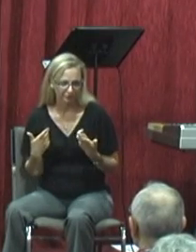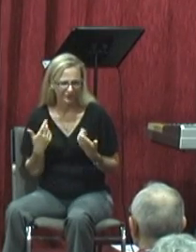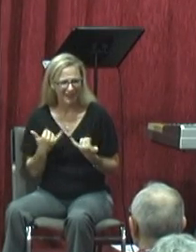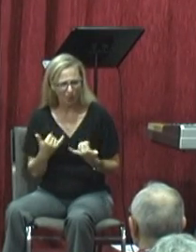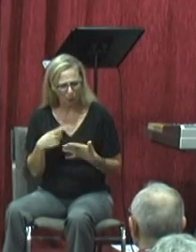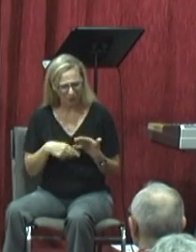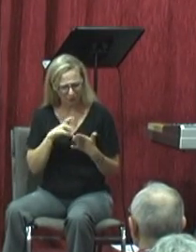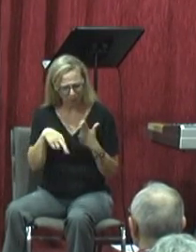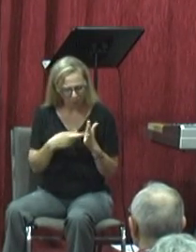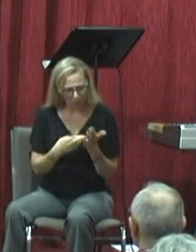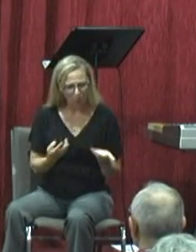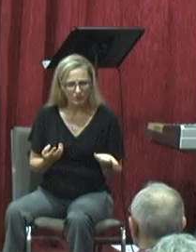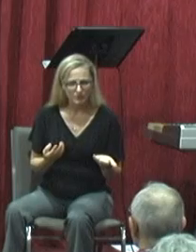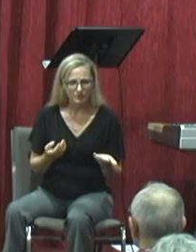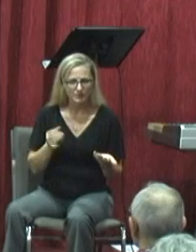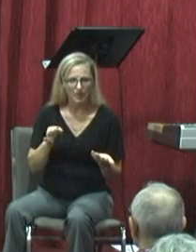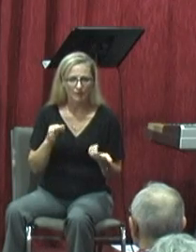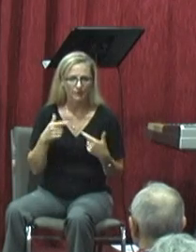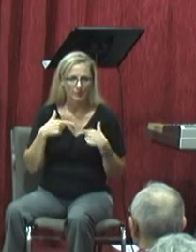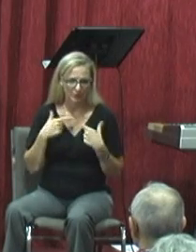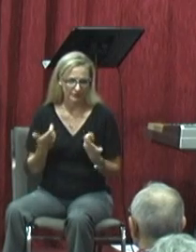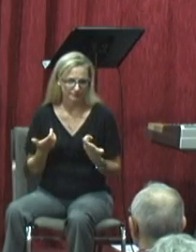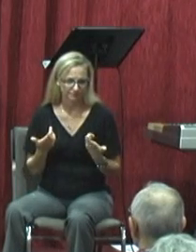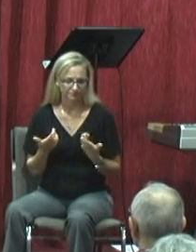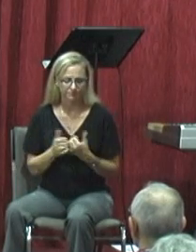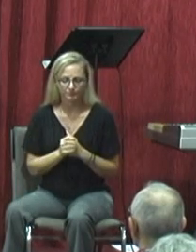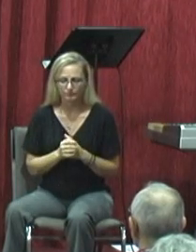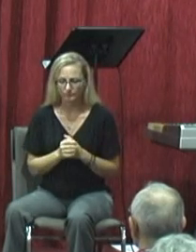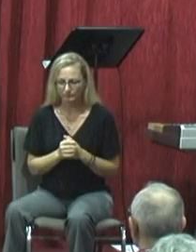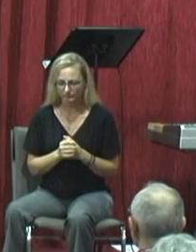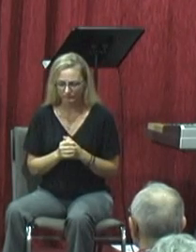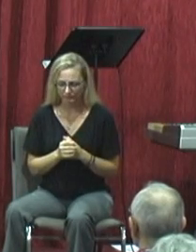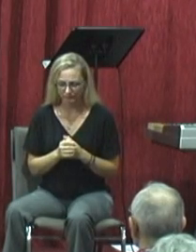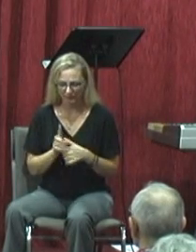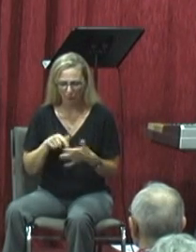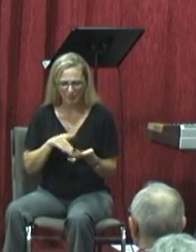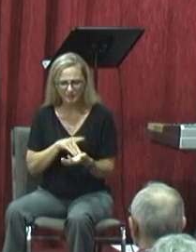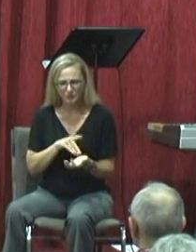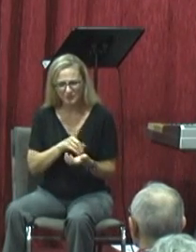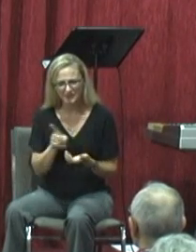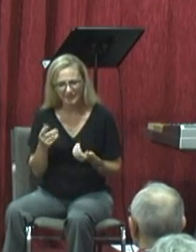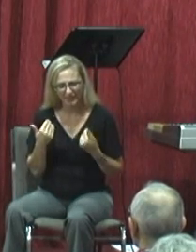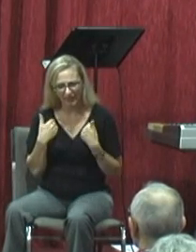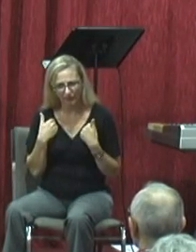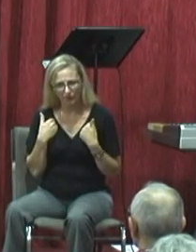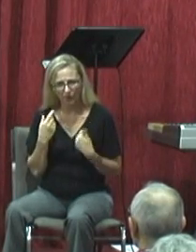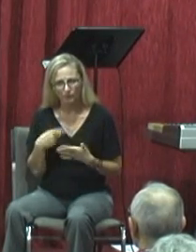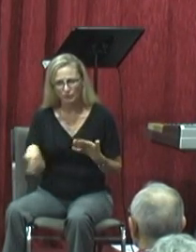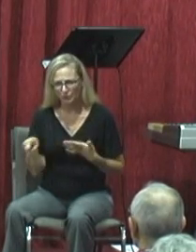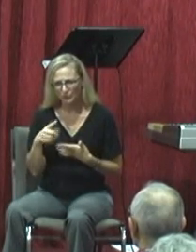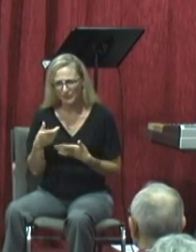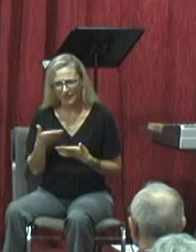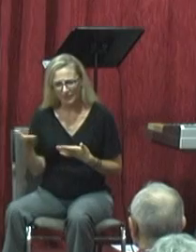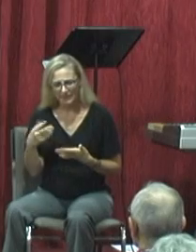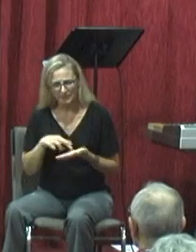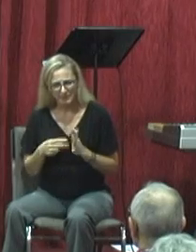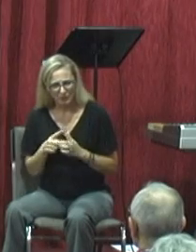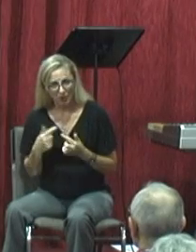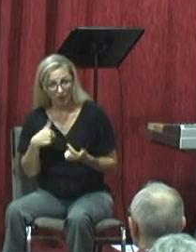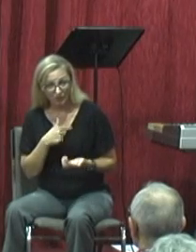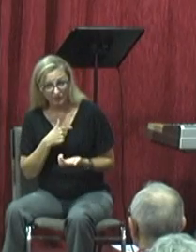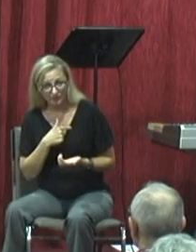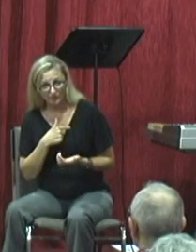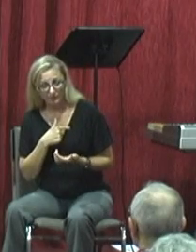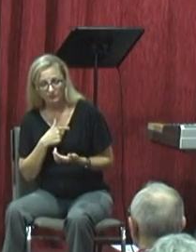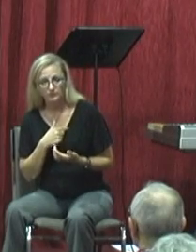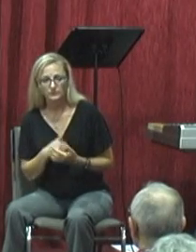are the roles of the Kohanim? What duties did they have? And what do those things mean to us in